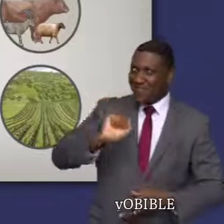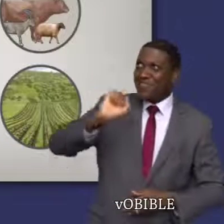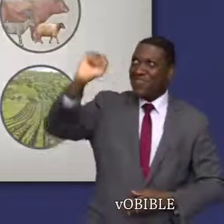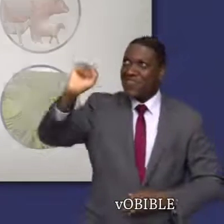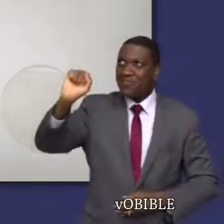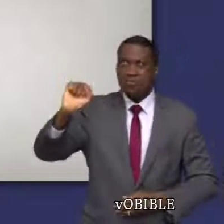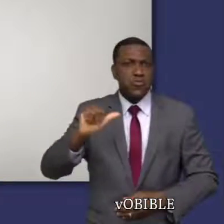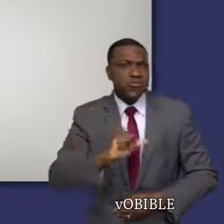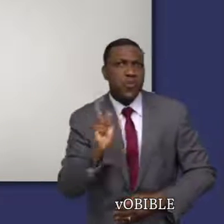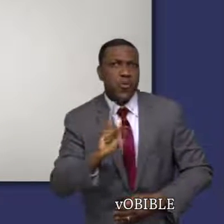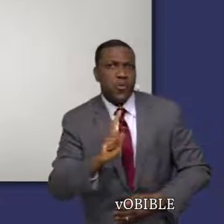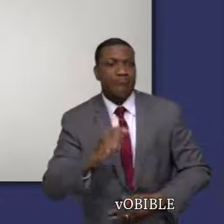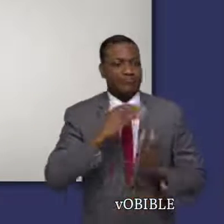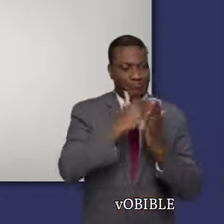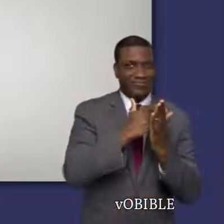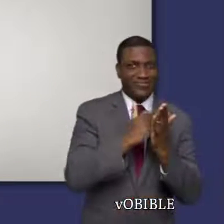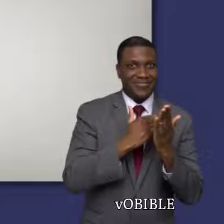Him.